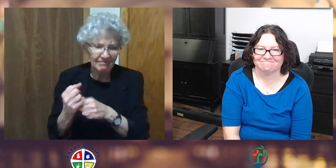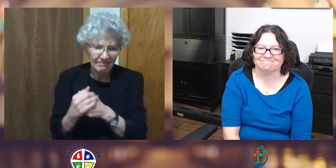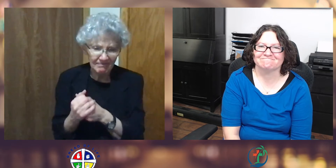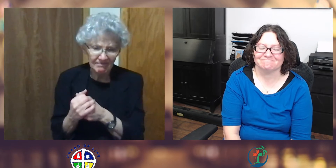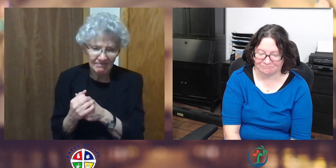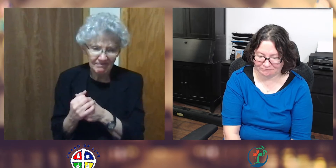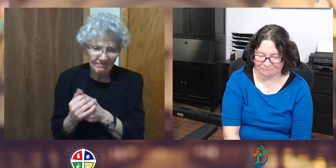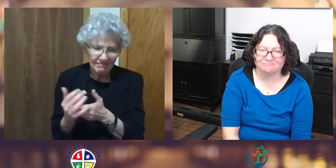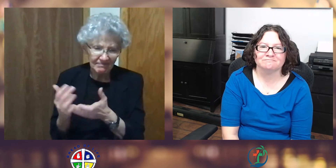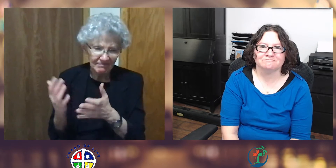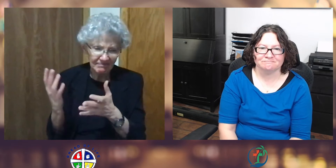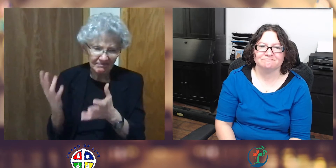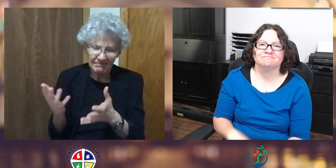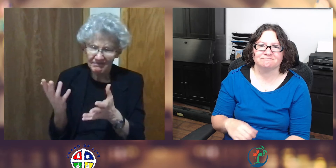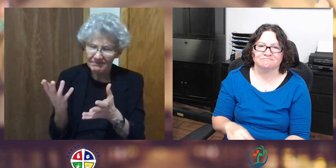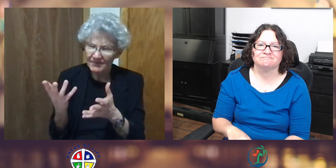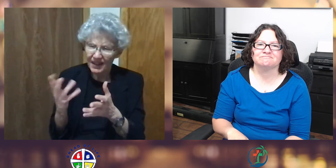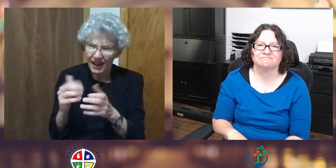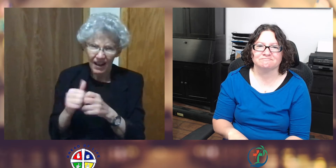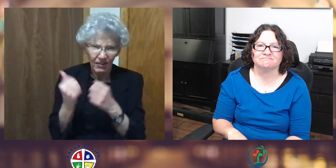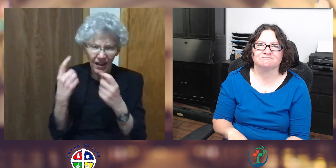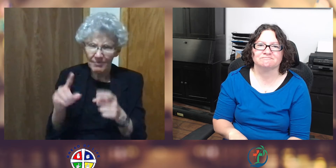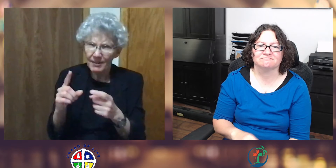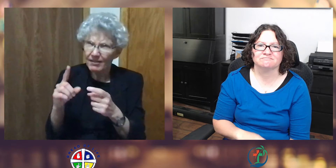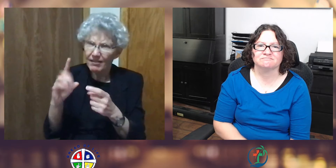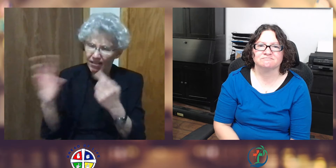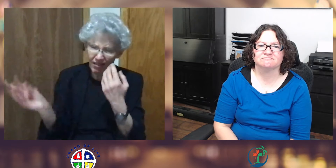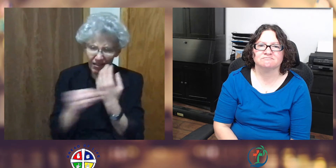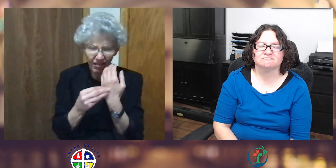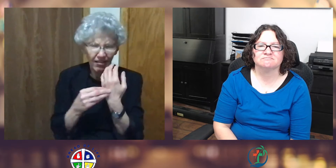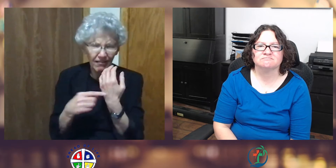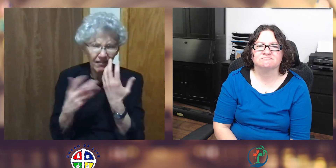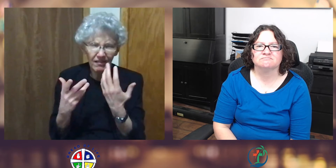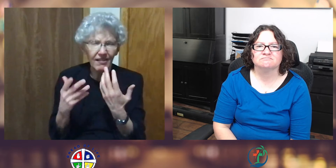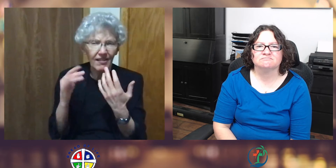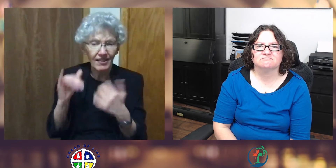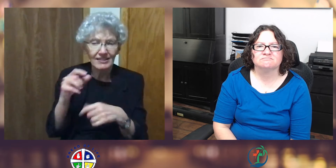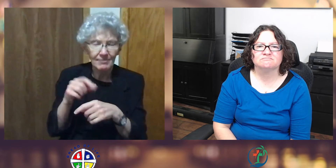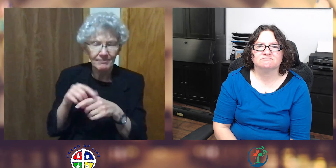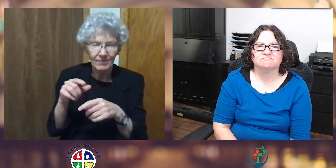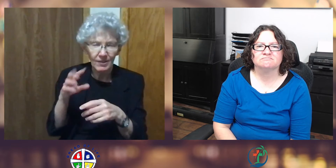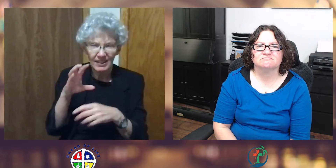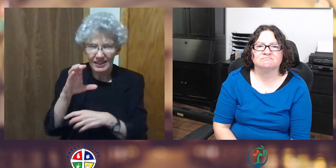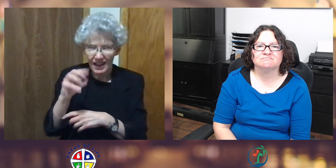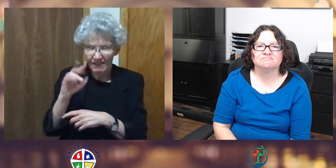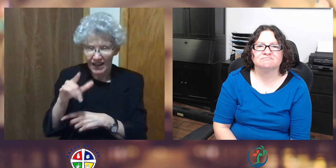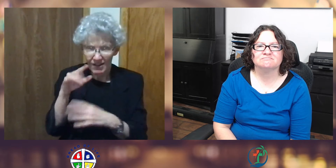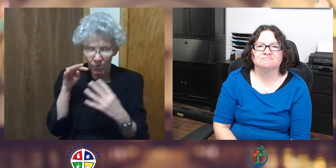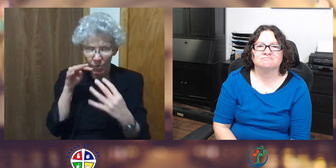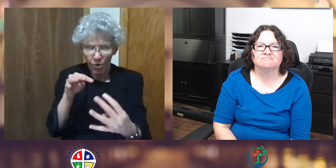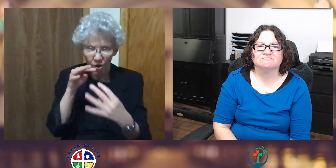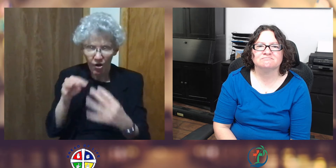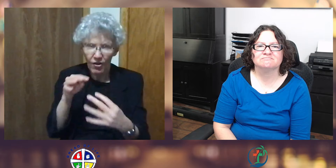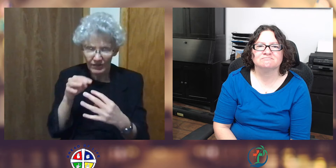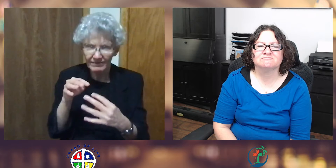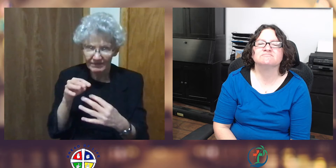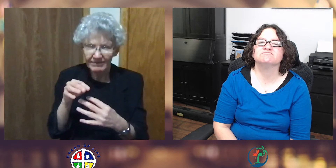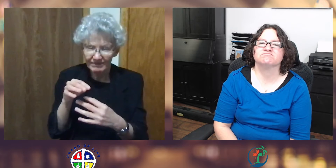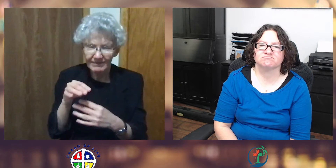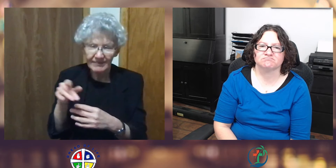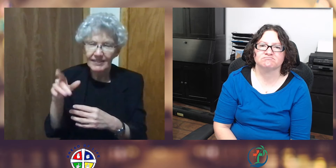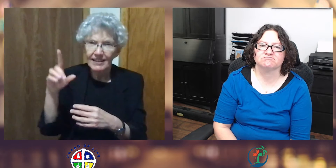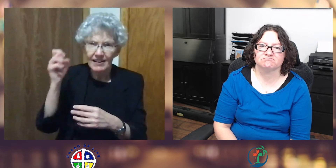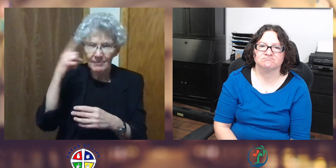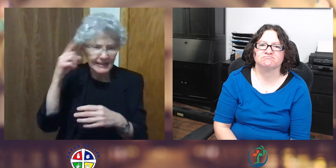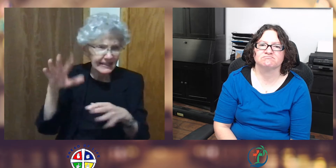Are you packing? I am. I pack every morning now. I never know if we'll be somewhere for a night or a week. That sounds